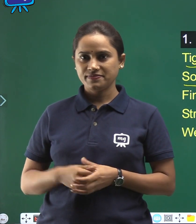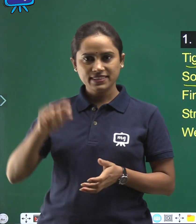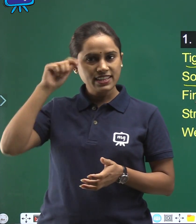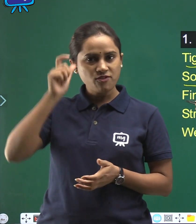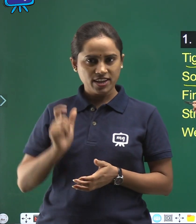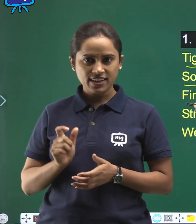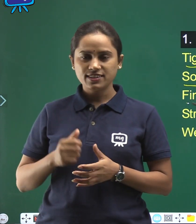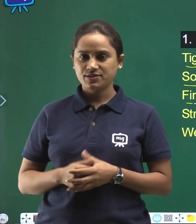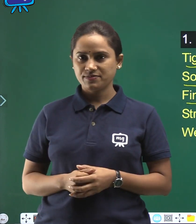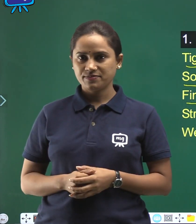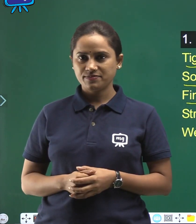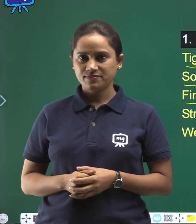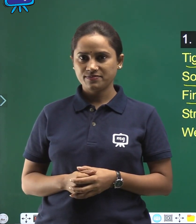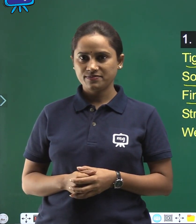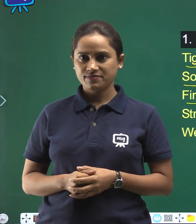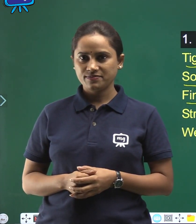Fingers,